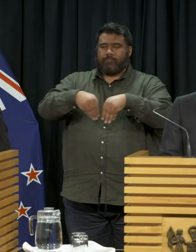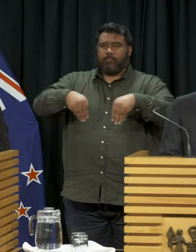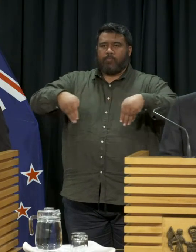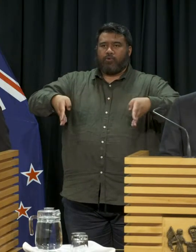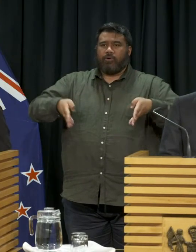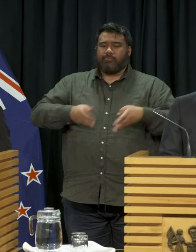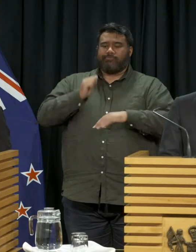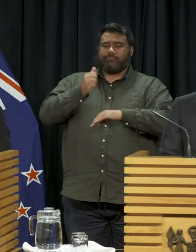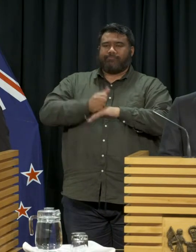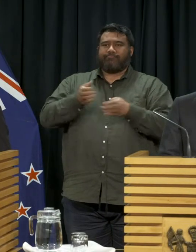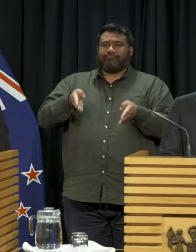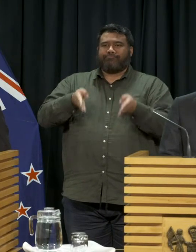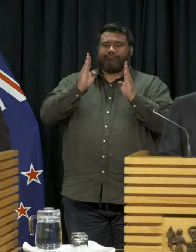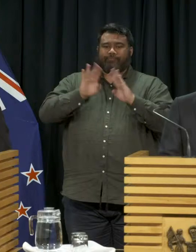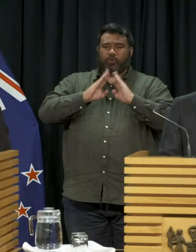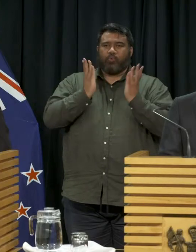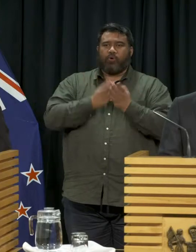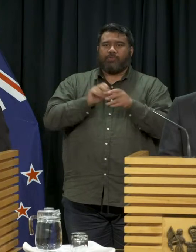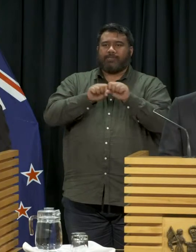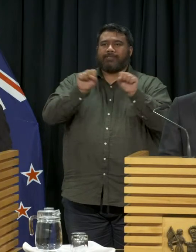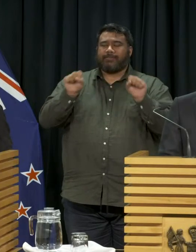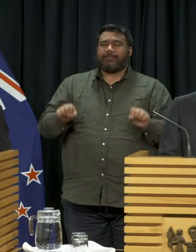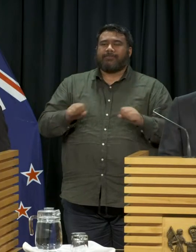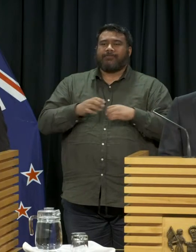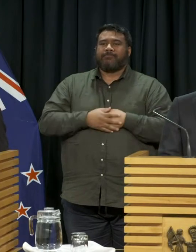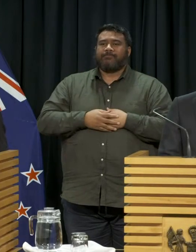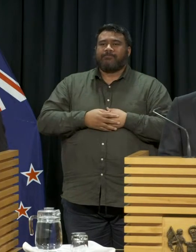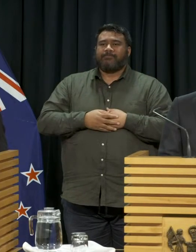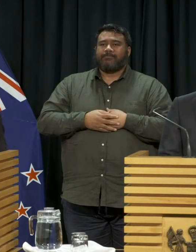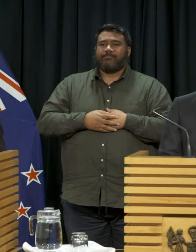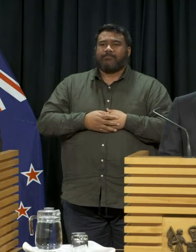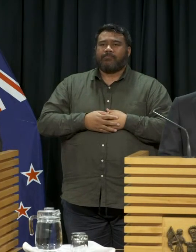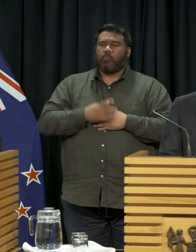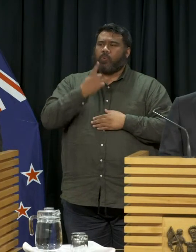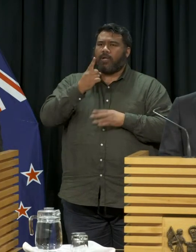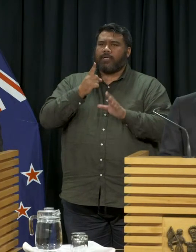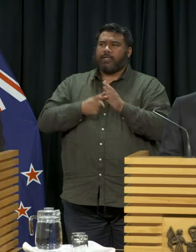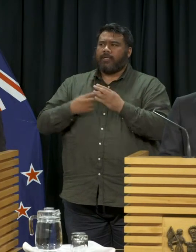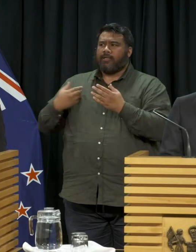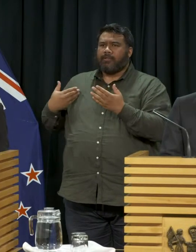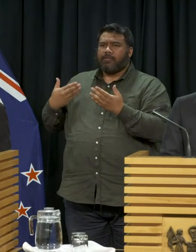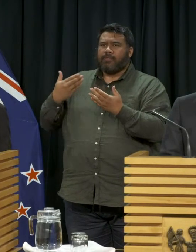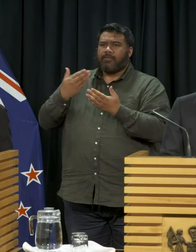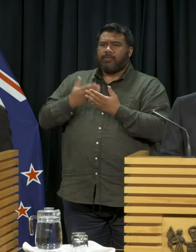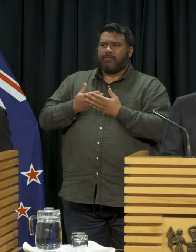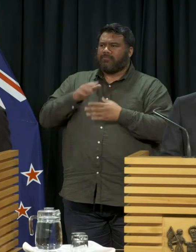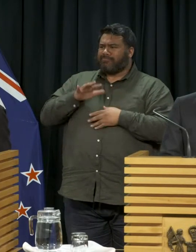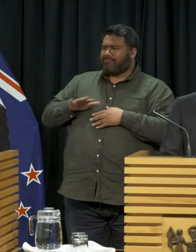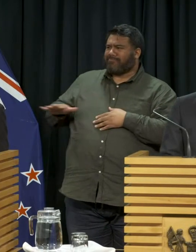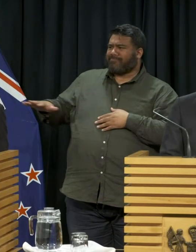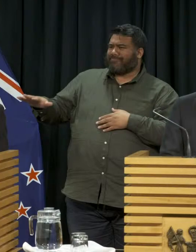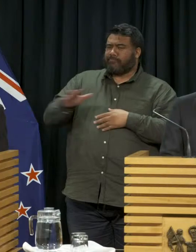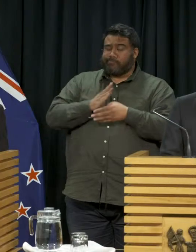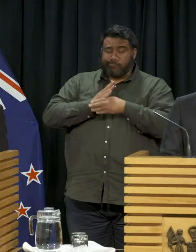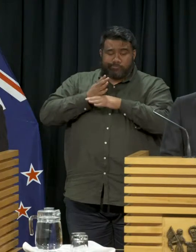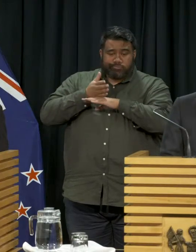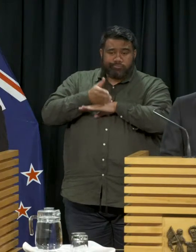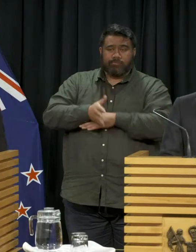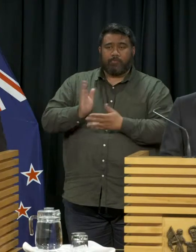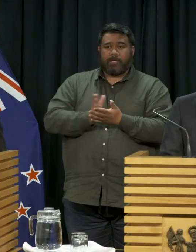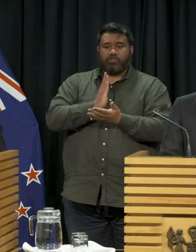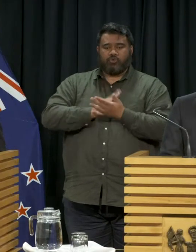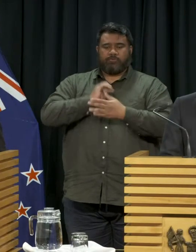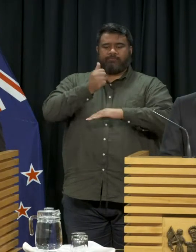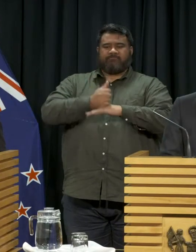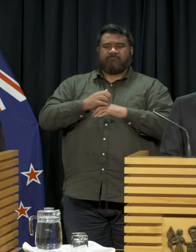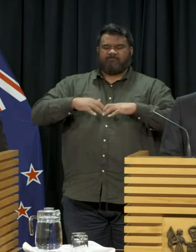once again thank all those who have worked so hard over the past 12 months to keep New Zealand and New Zealanders safe. When